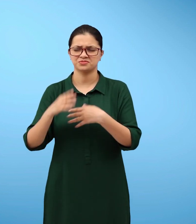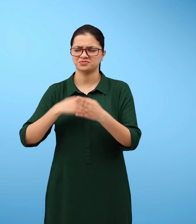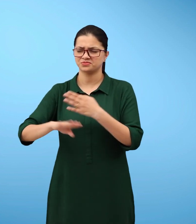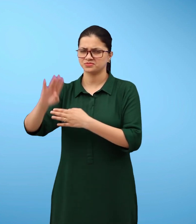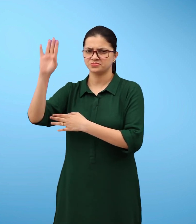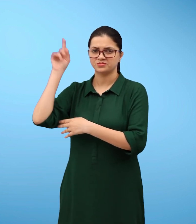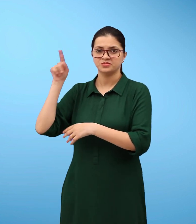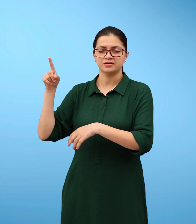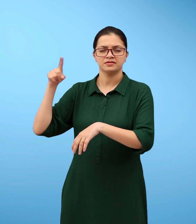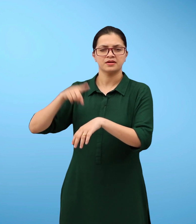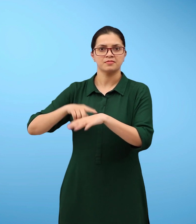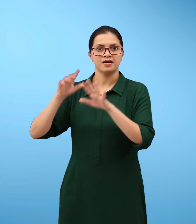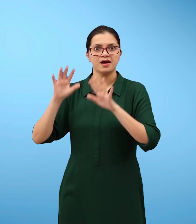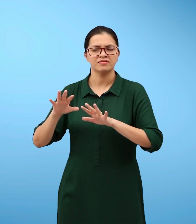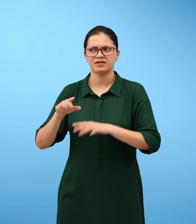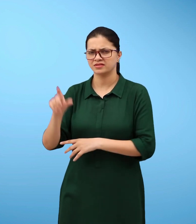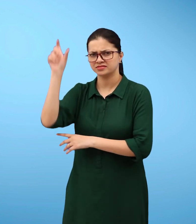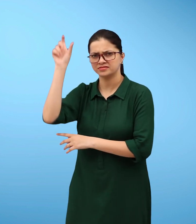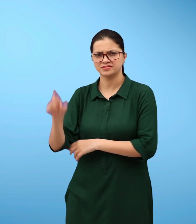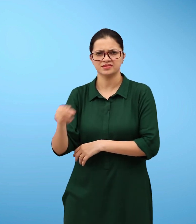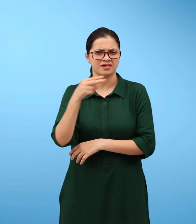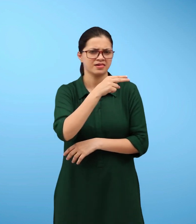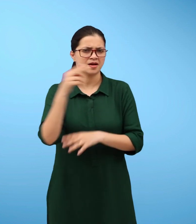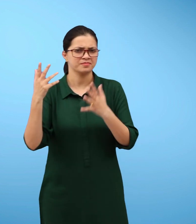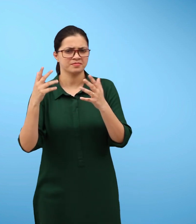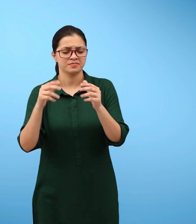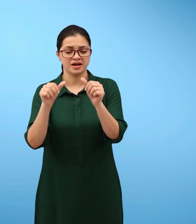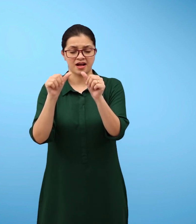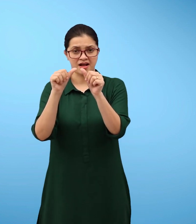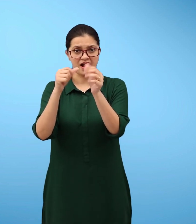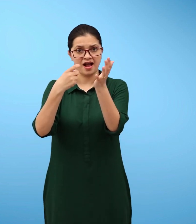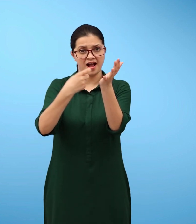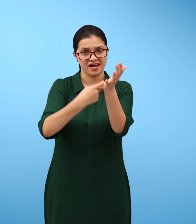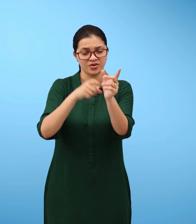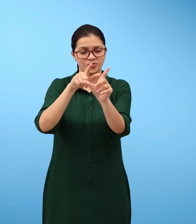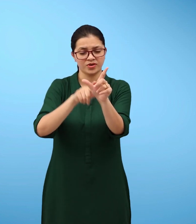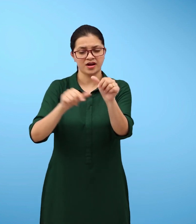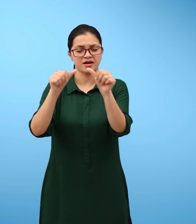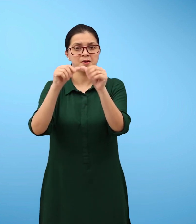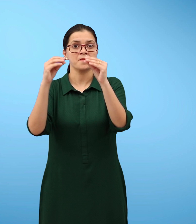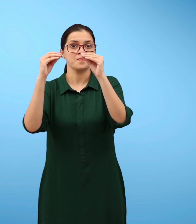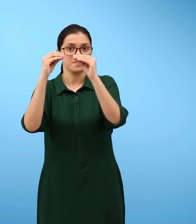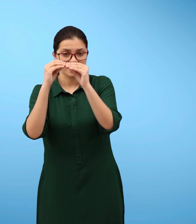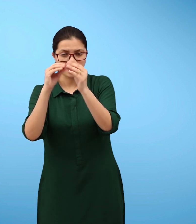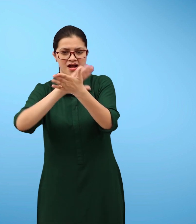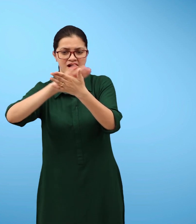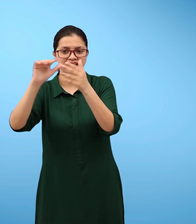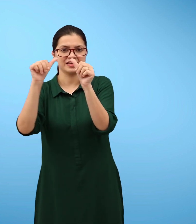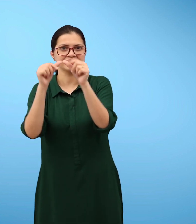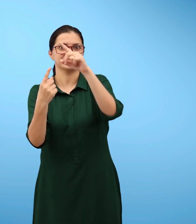This was also the time when Aryabhat, a mathematician and astronomer, wrote a book in